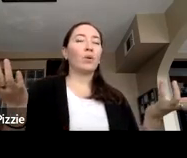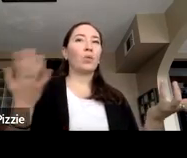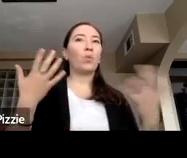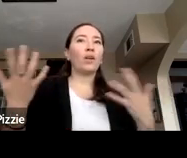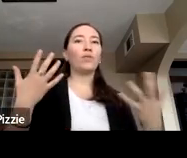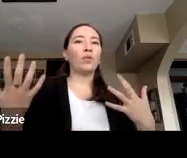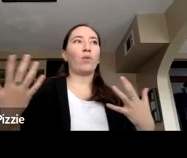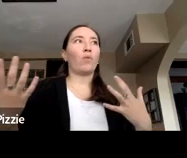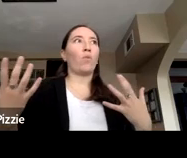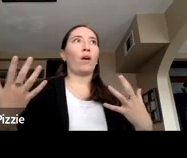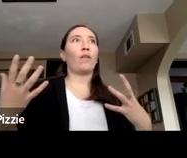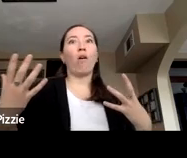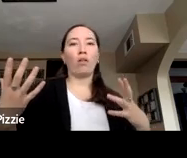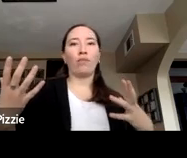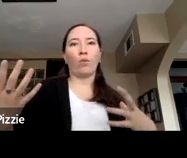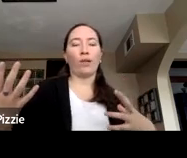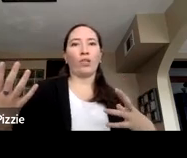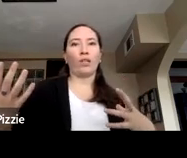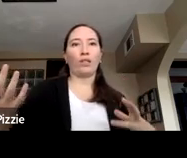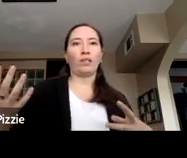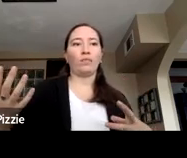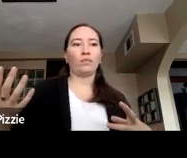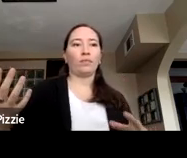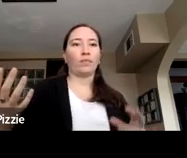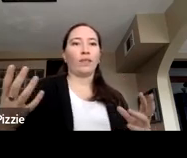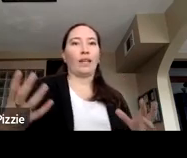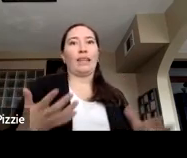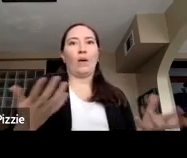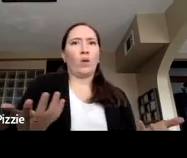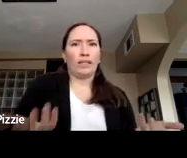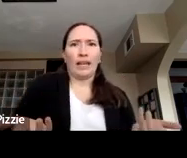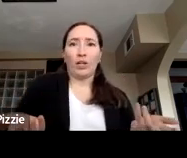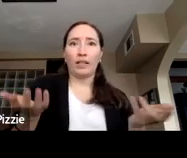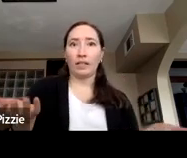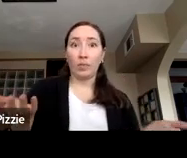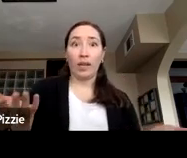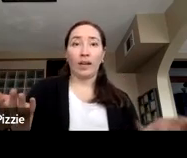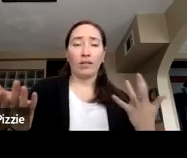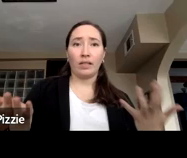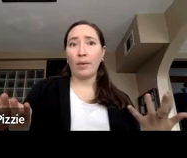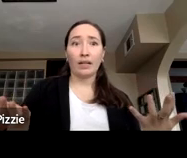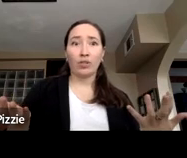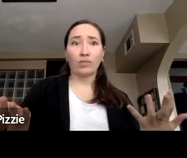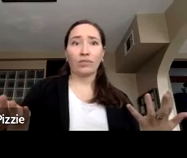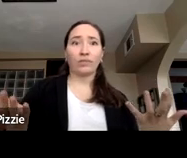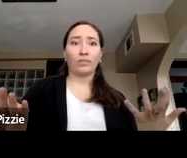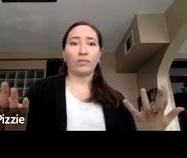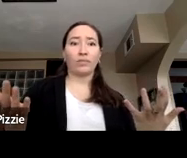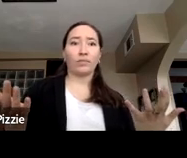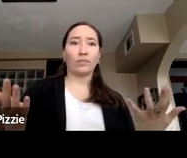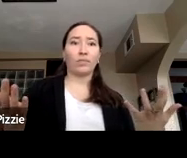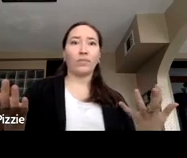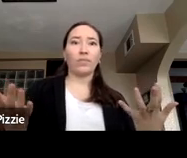But what if you don't want all of the questions in that one section to display on the same page?